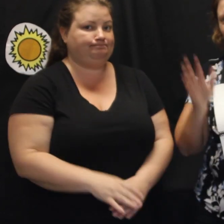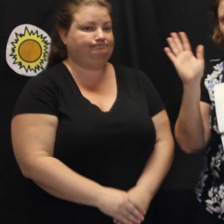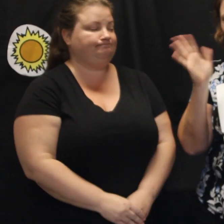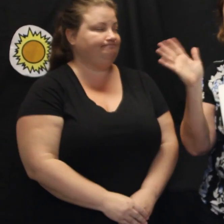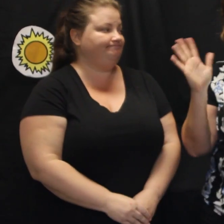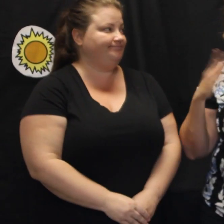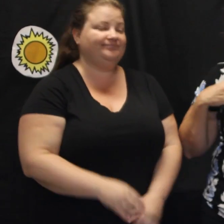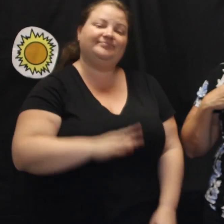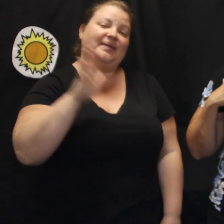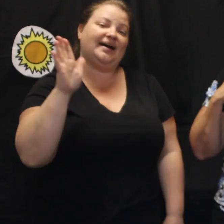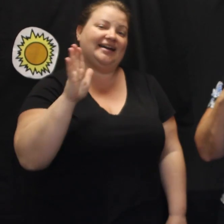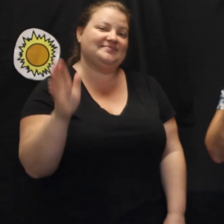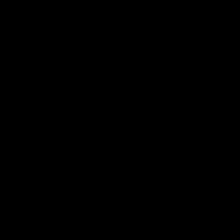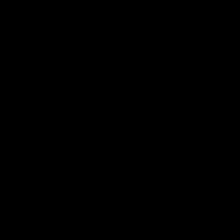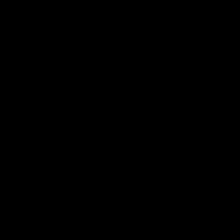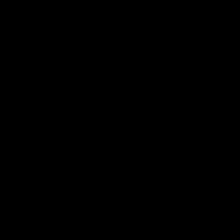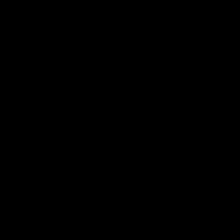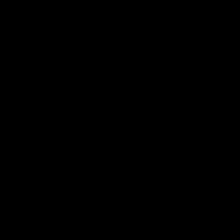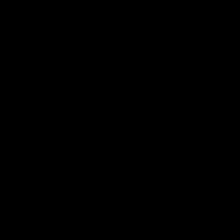Bye.